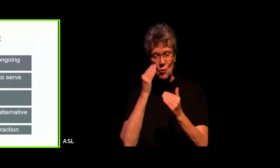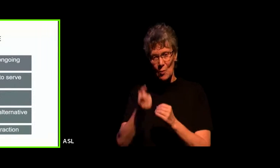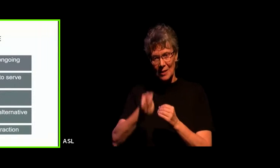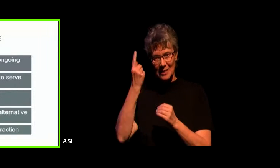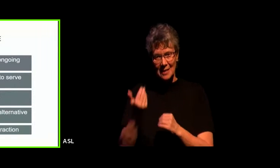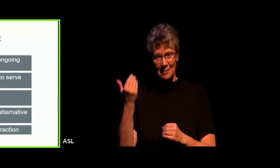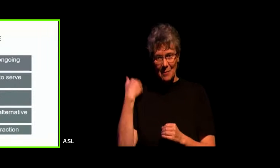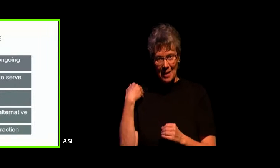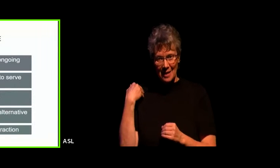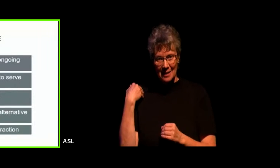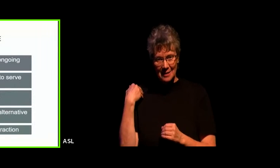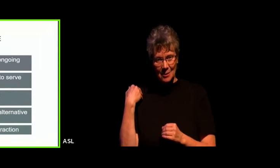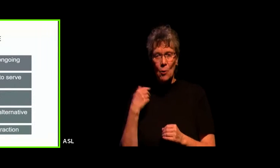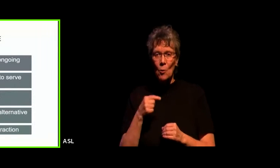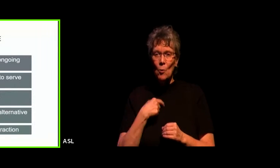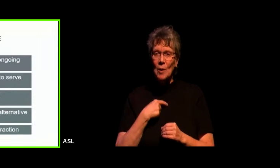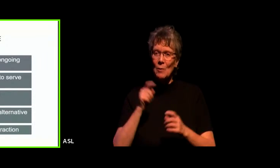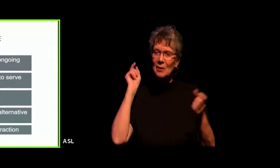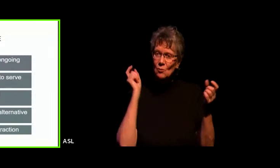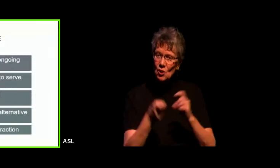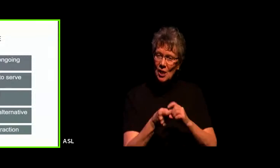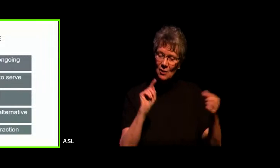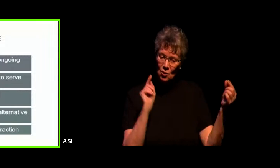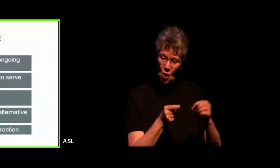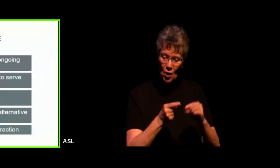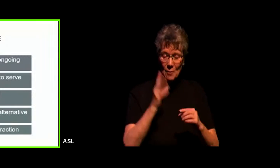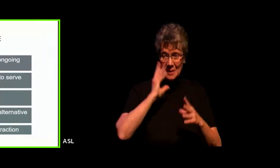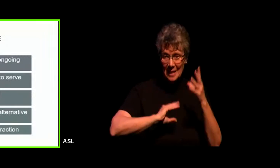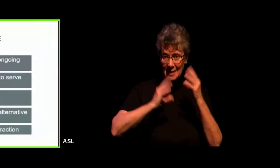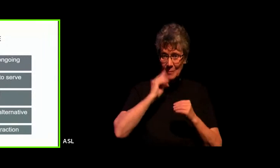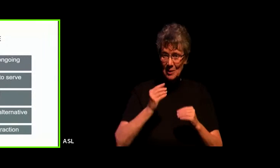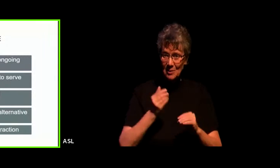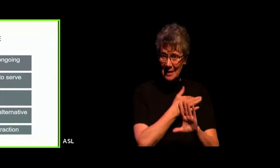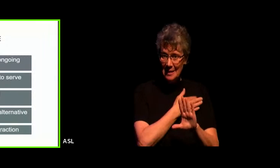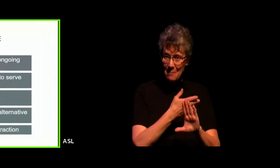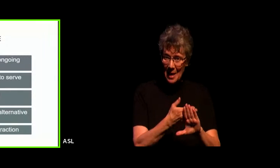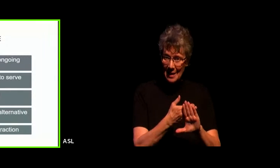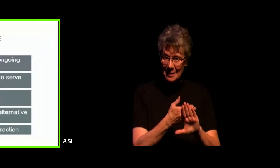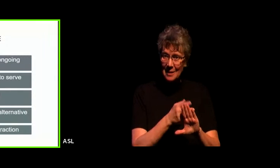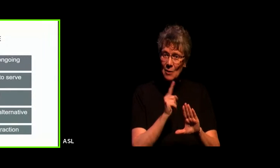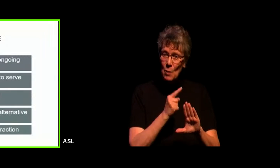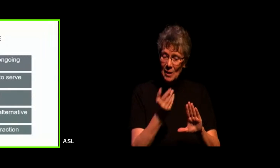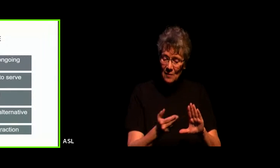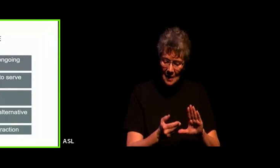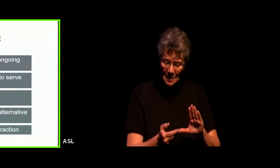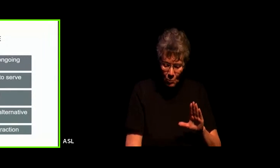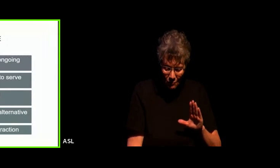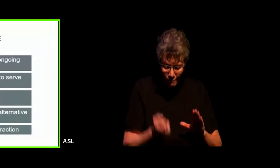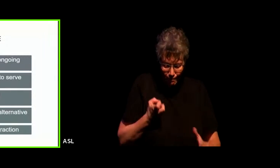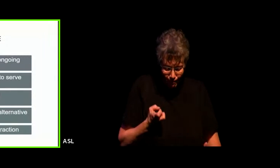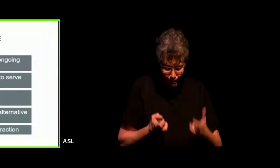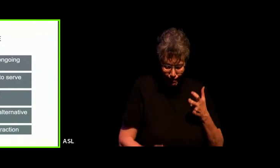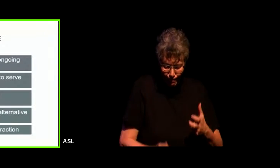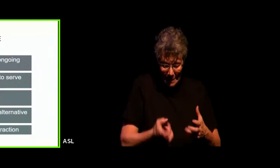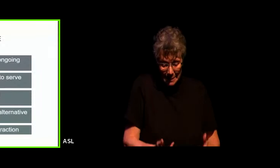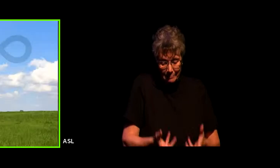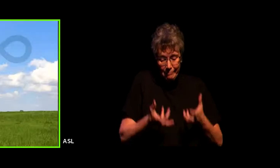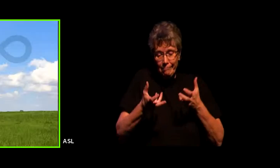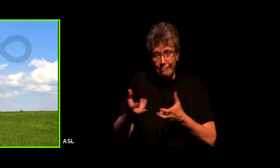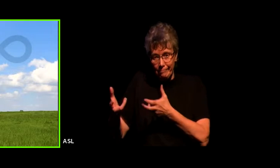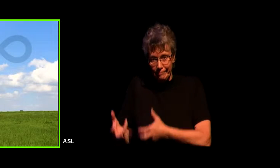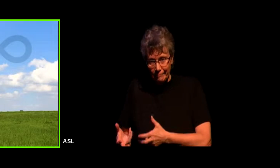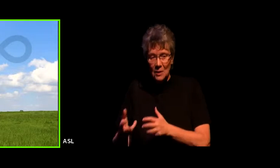harm and extraction, doing an archaeology that is restorative rather than that sense of removal. So how do